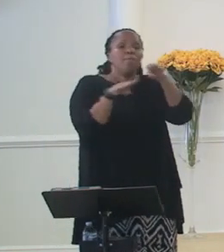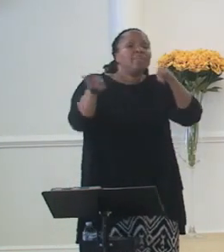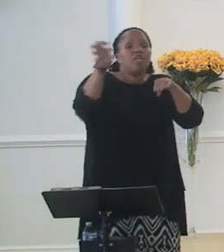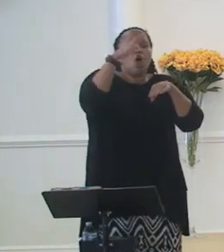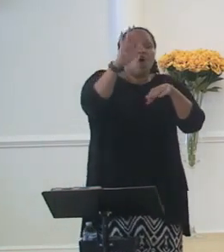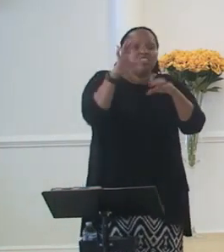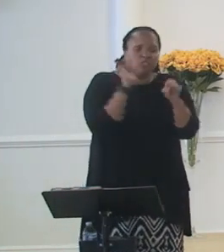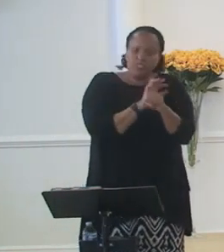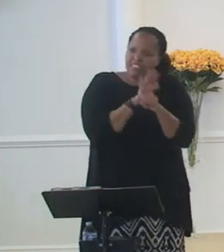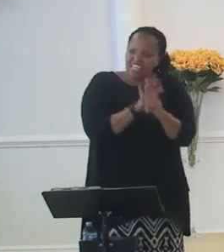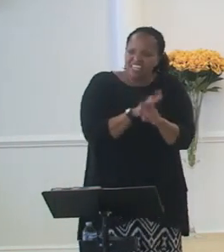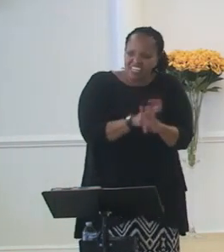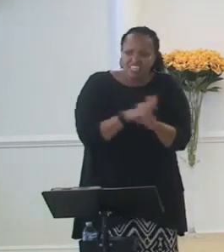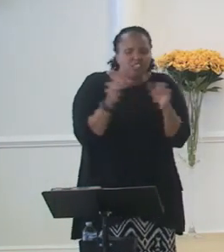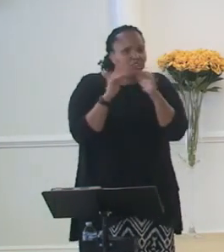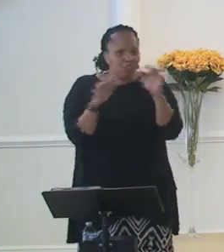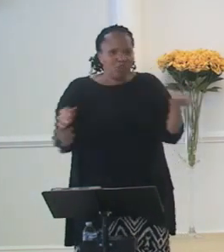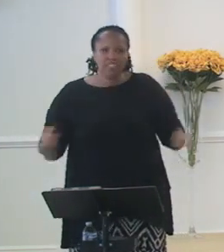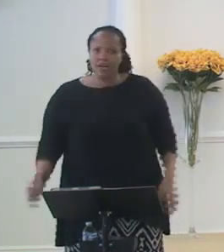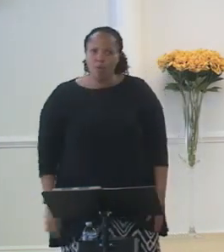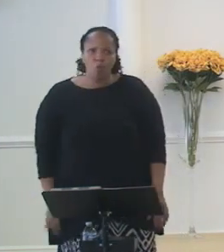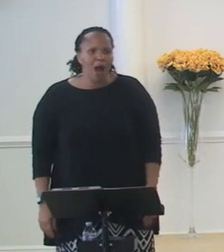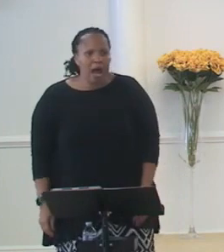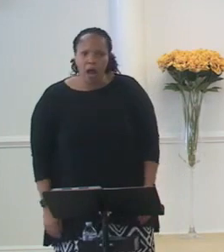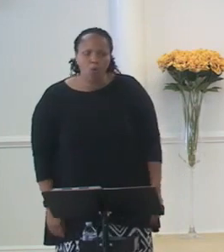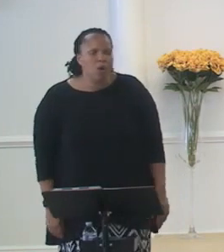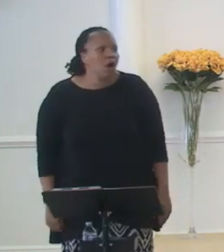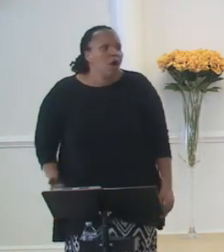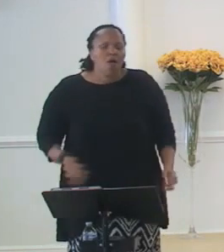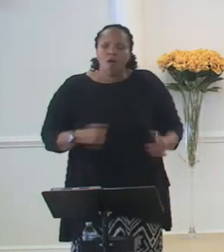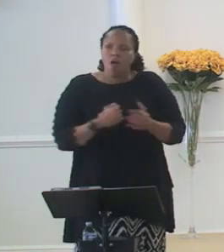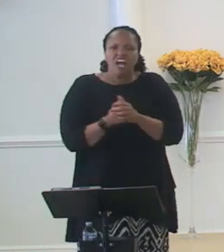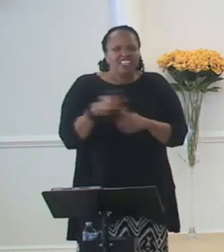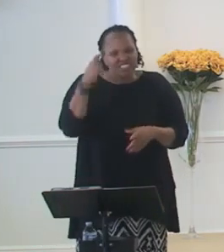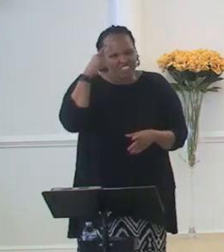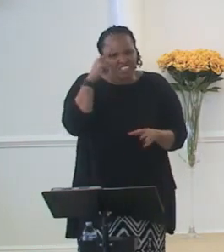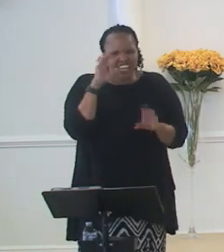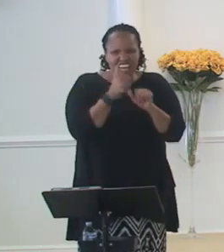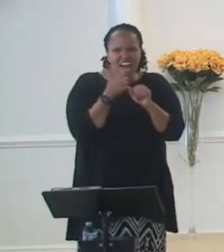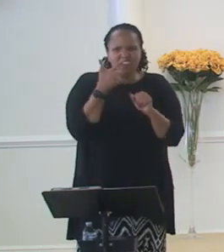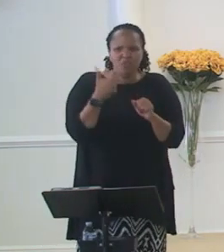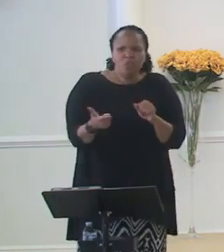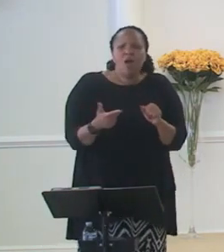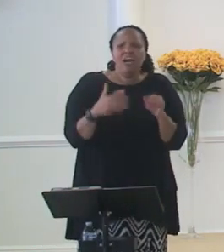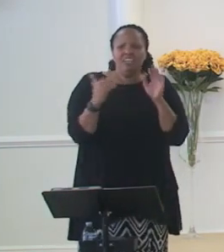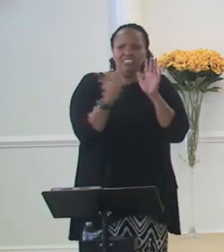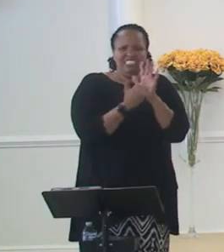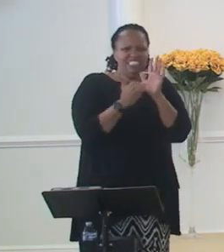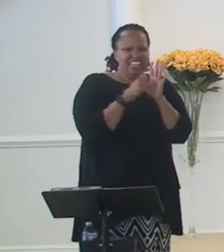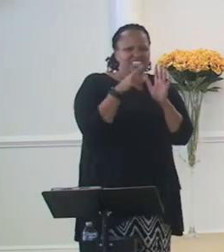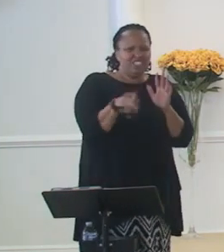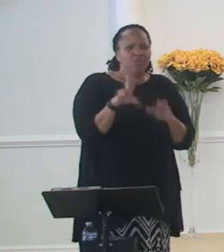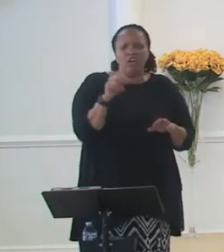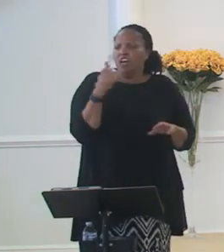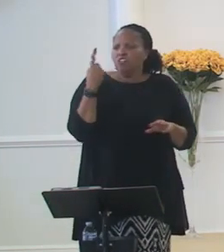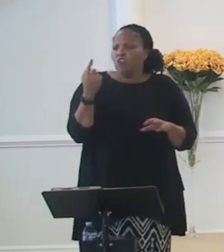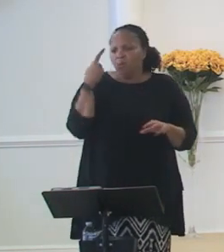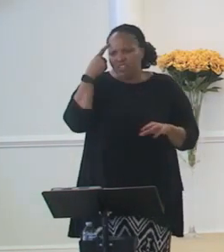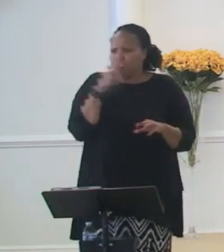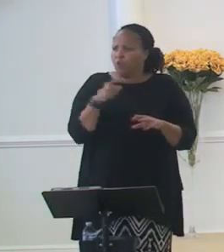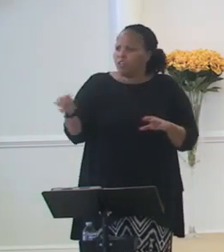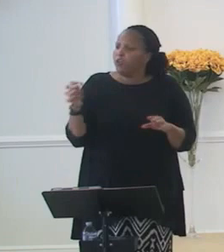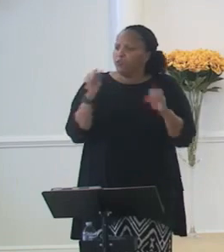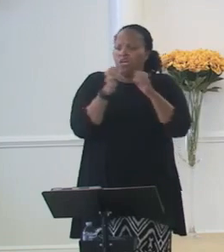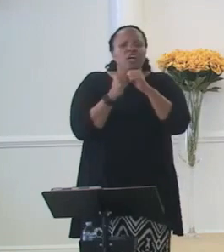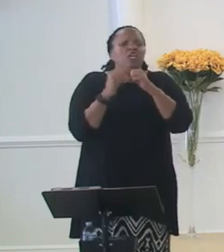I'm preaching. You're building beyond your stress level. You think everybody's out to get you. Nobody's for you. You